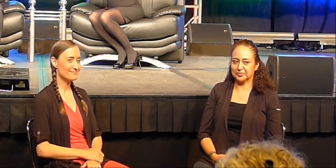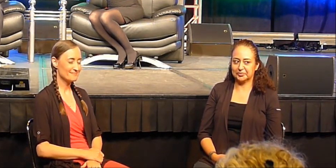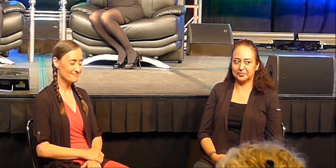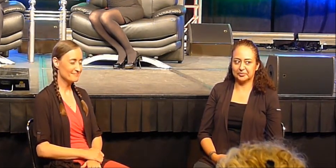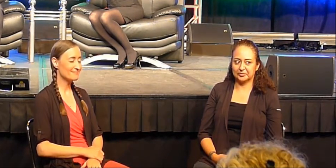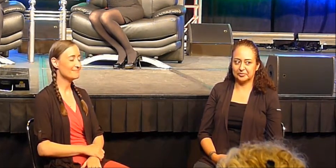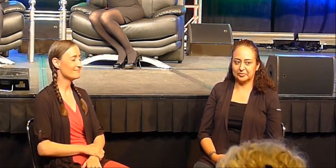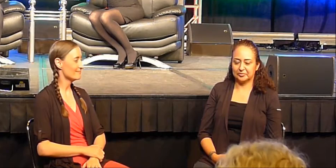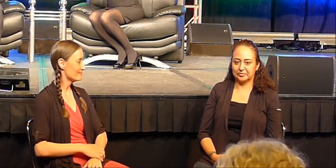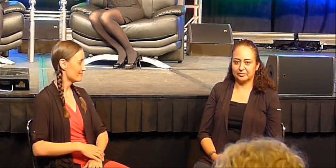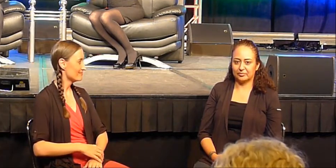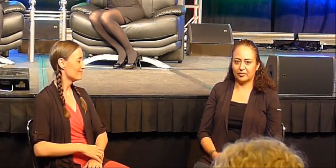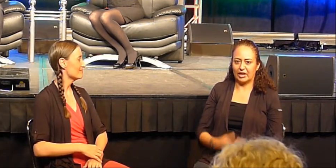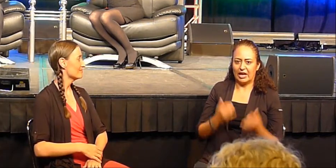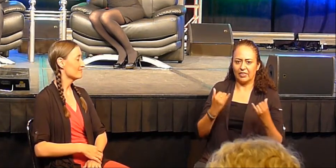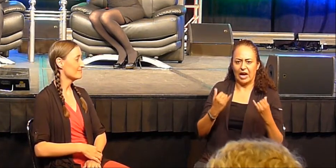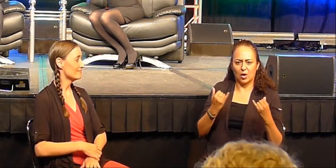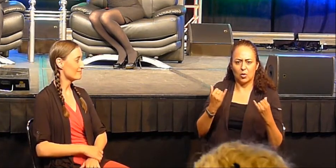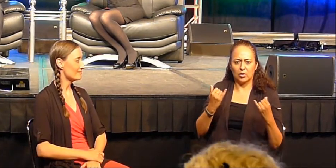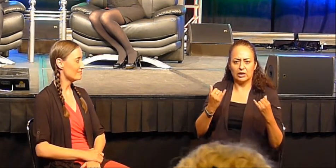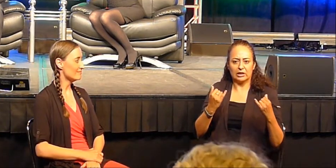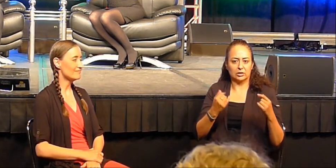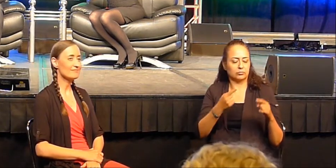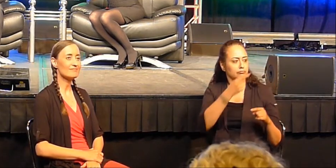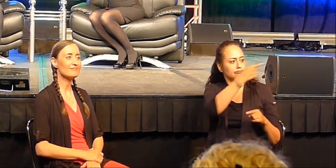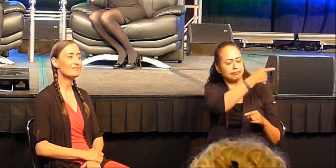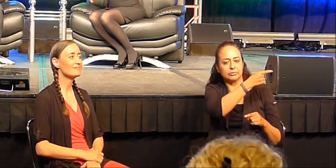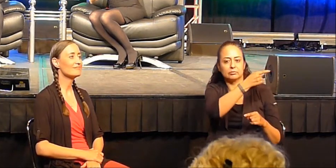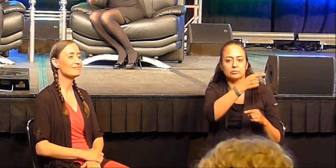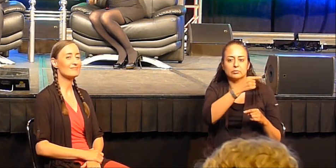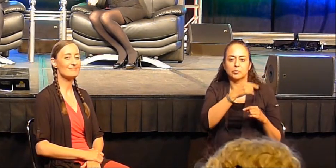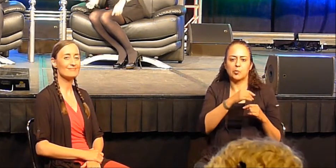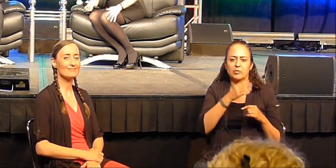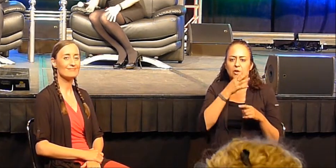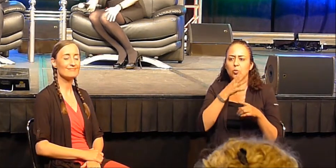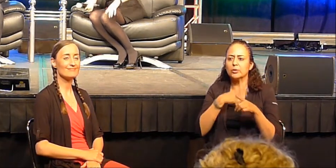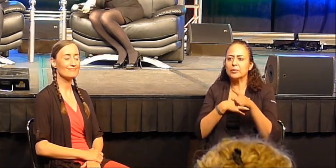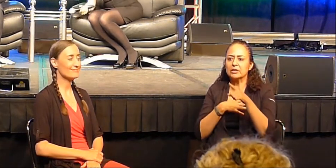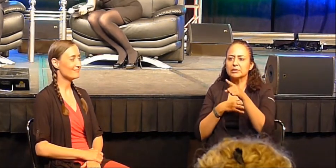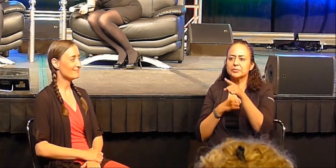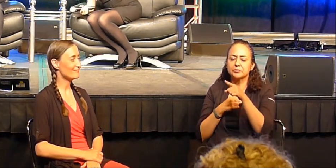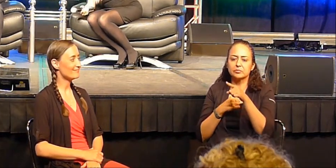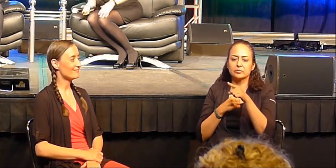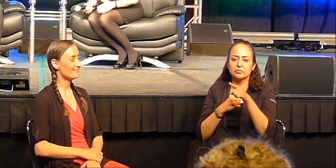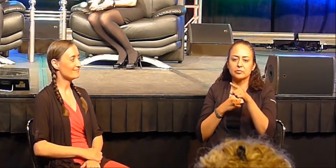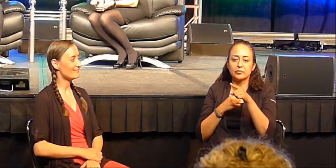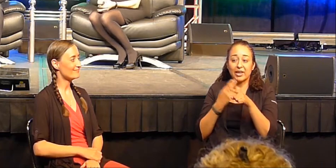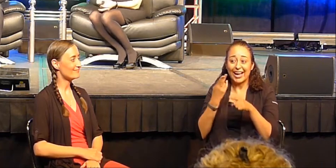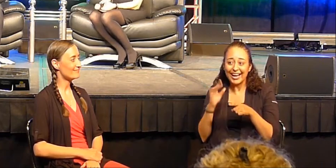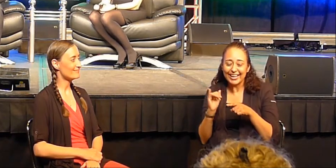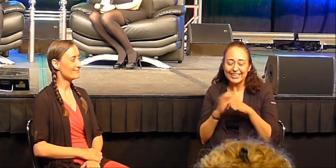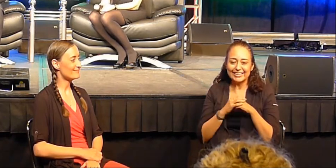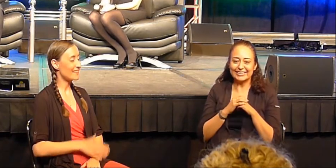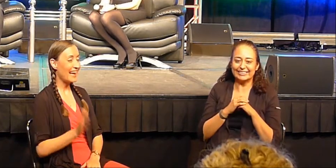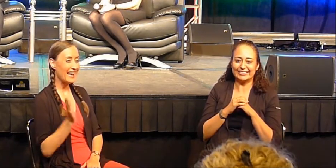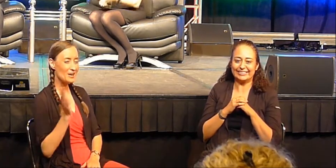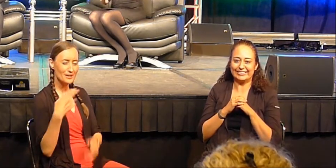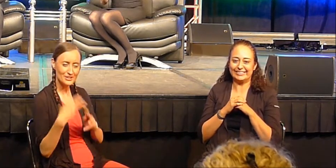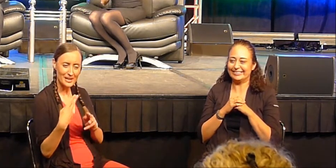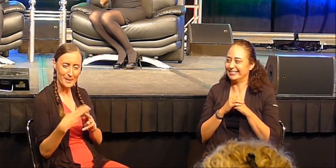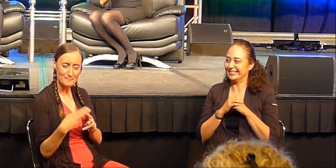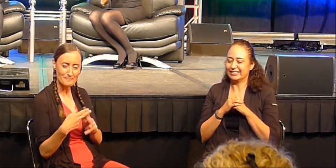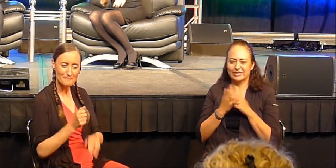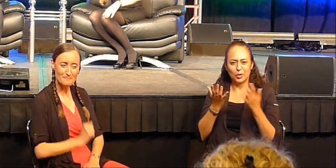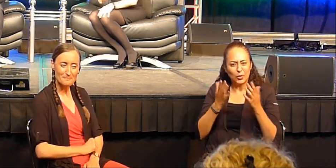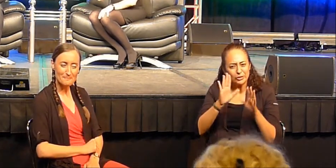And now we're back to Peter. Hi. Hi. What's your name? Greg.